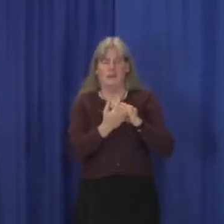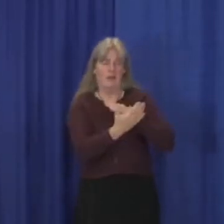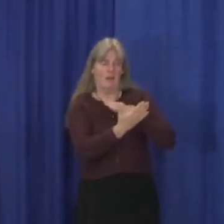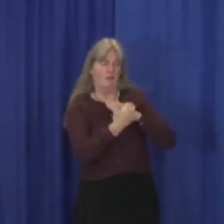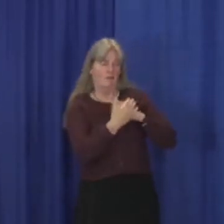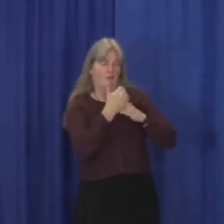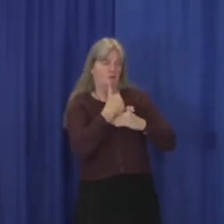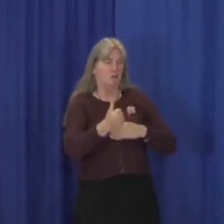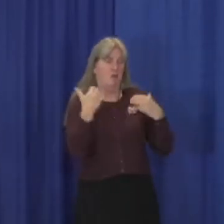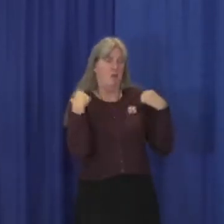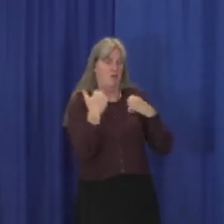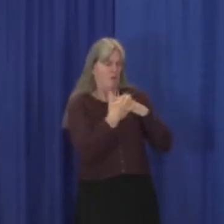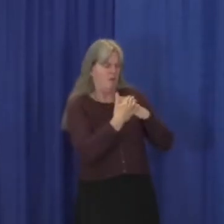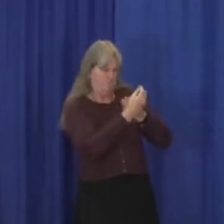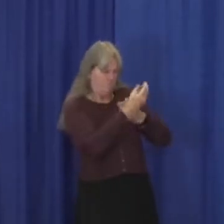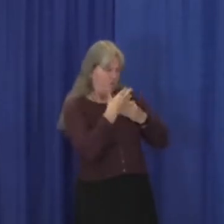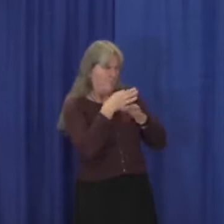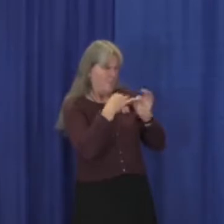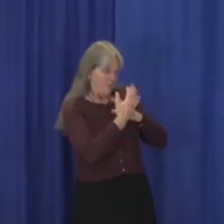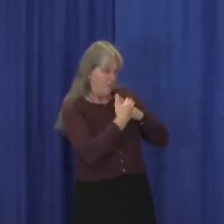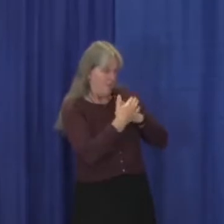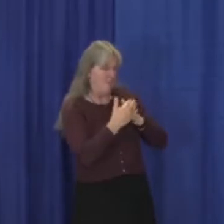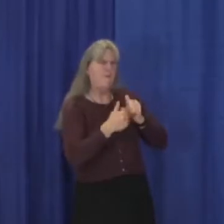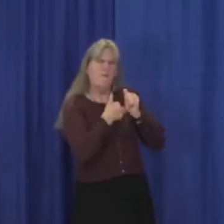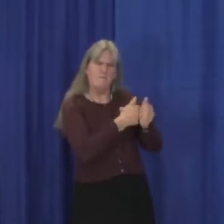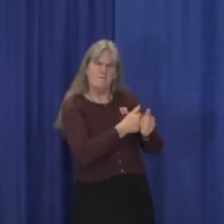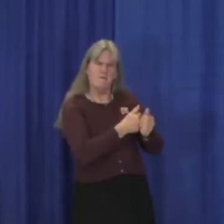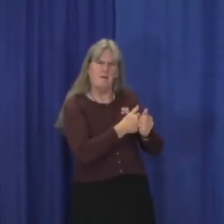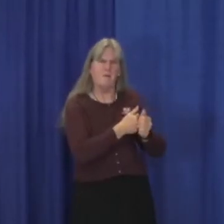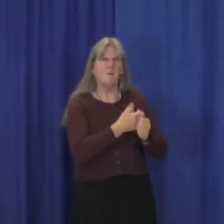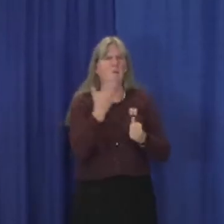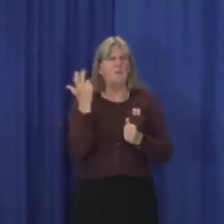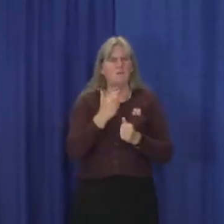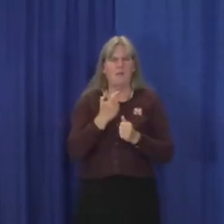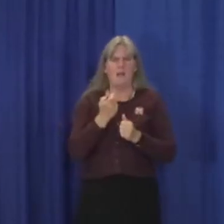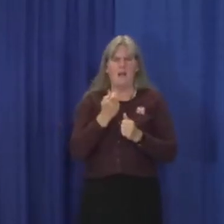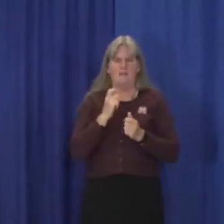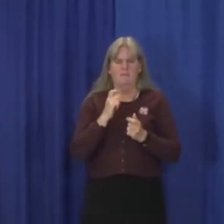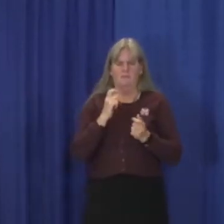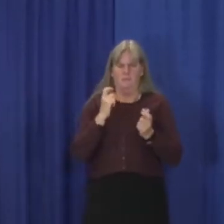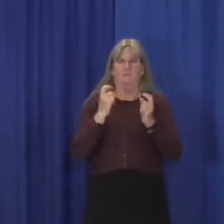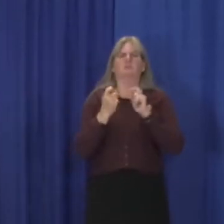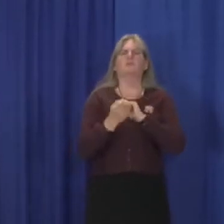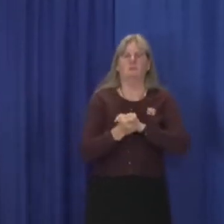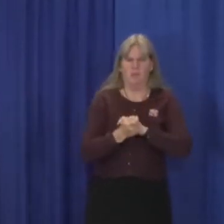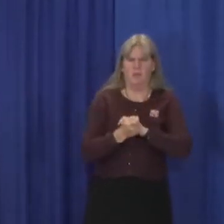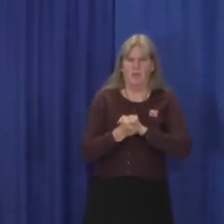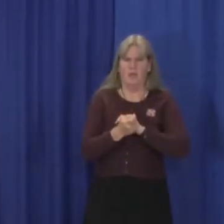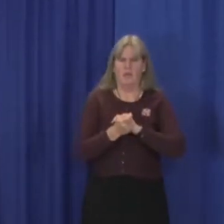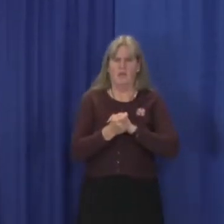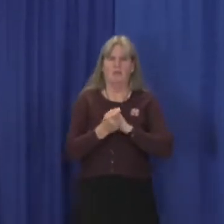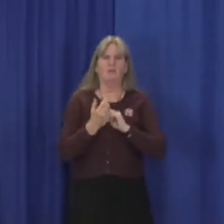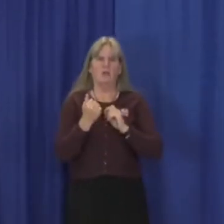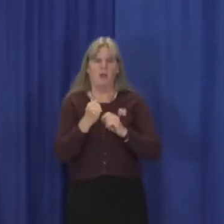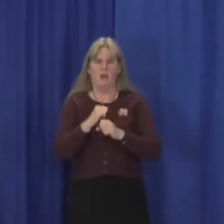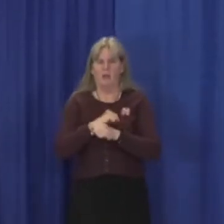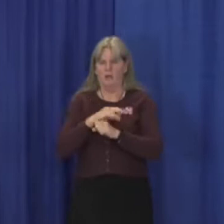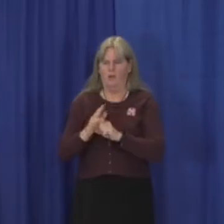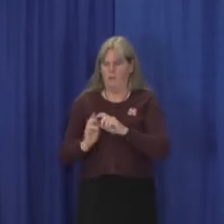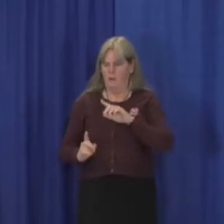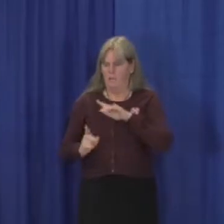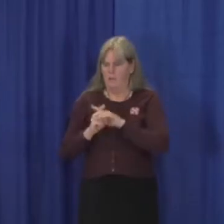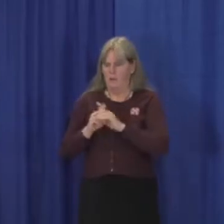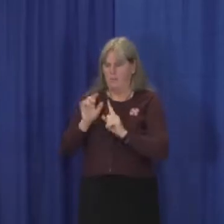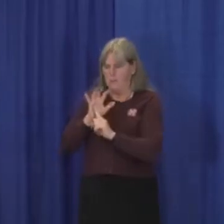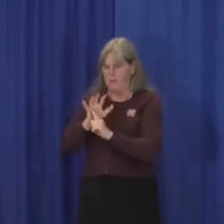Medical Officer of Health that we can now mark a fundamental shift away from response mode towards